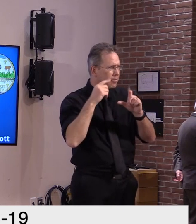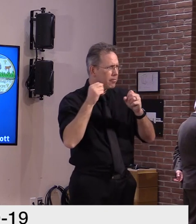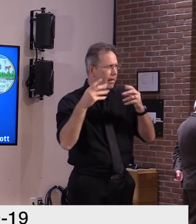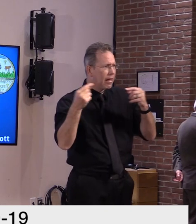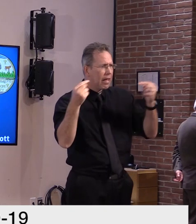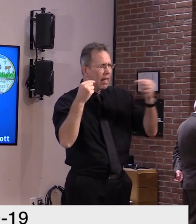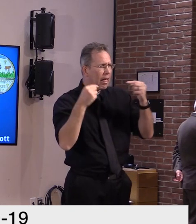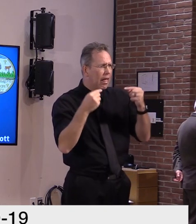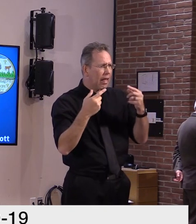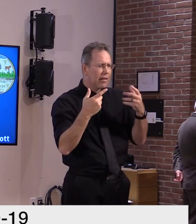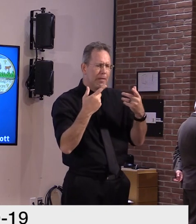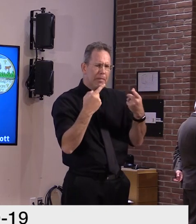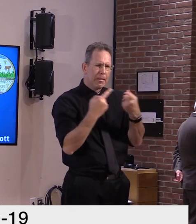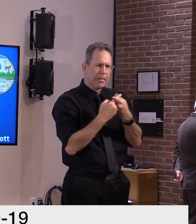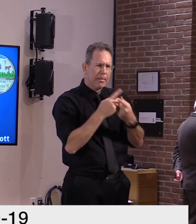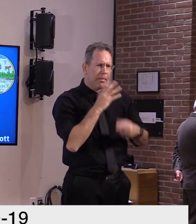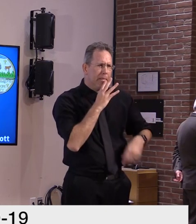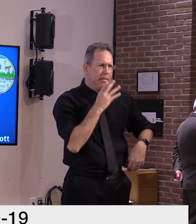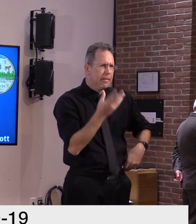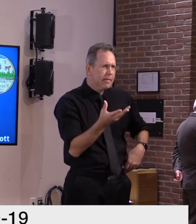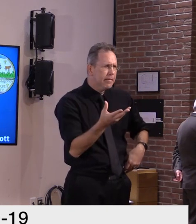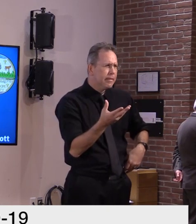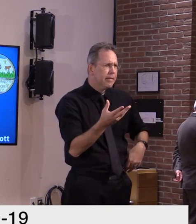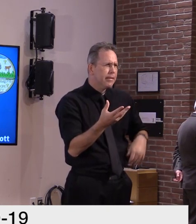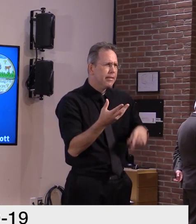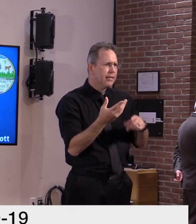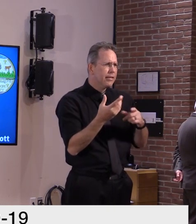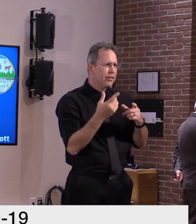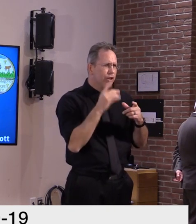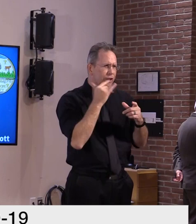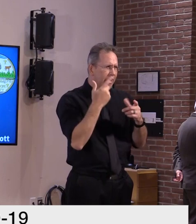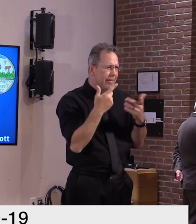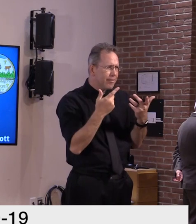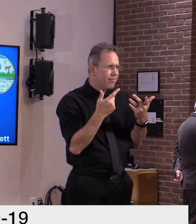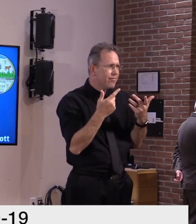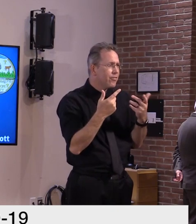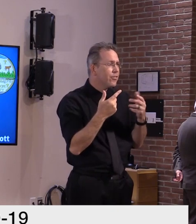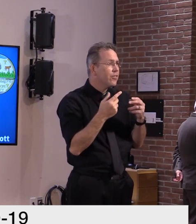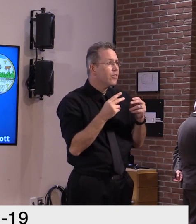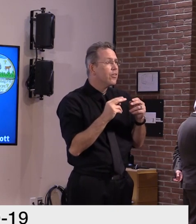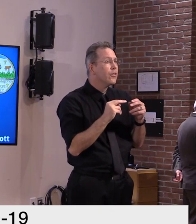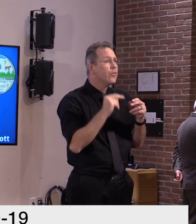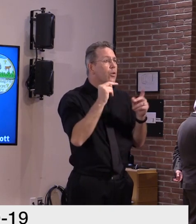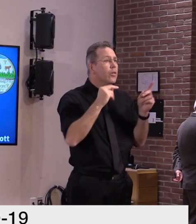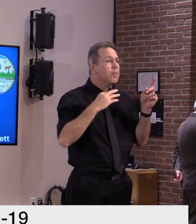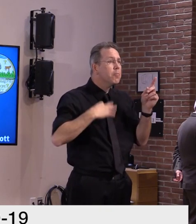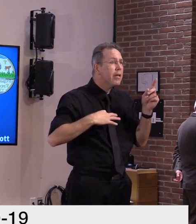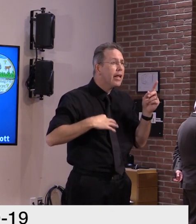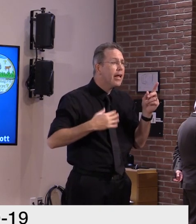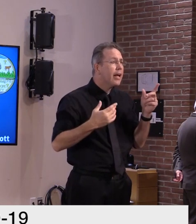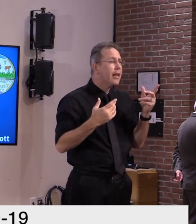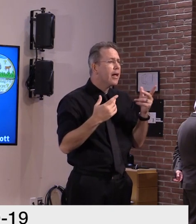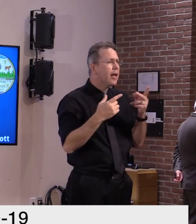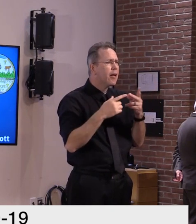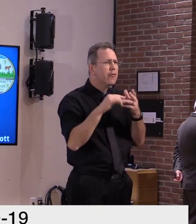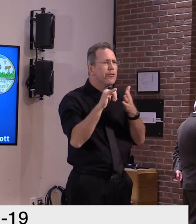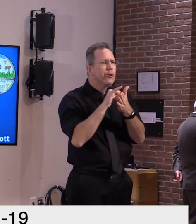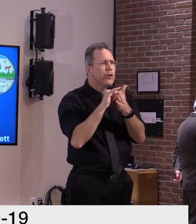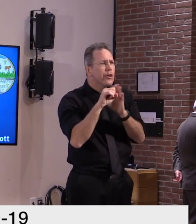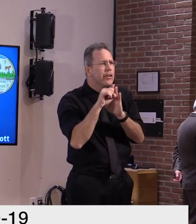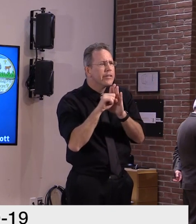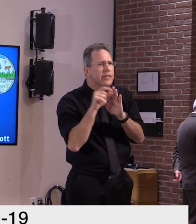map would seem to indicate that only people from northern Maine and maybe a county in New York and maybe one in